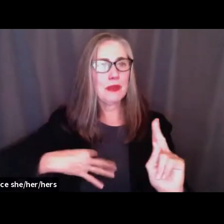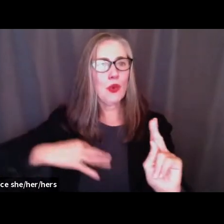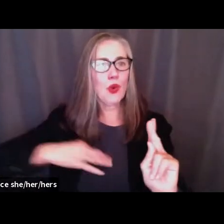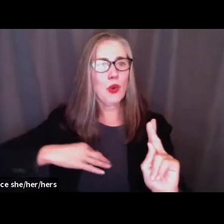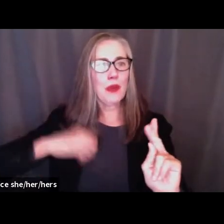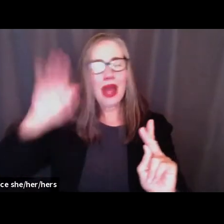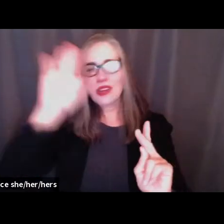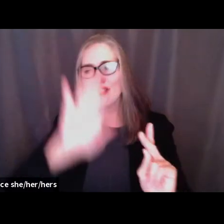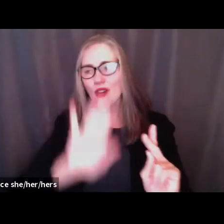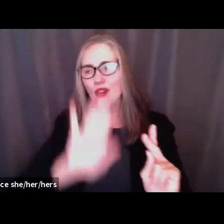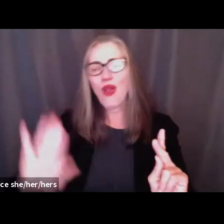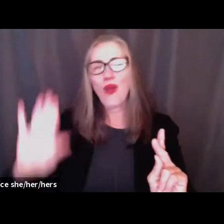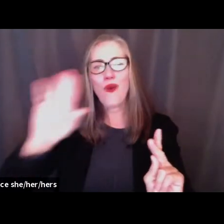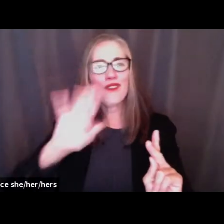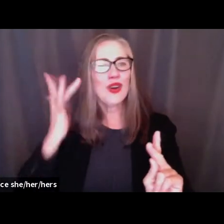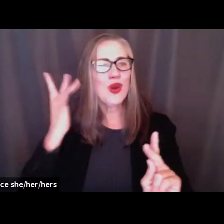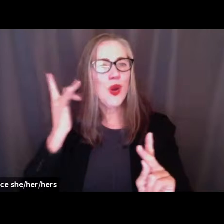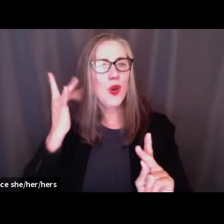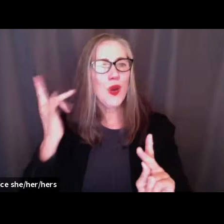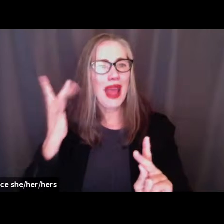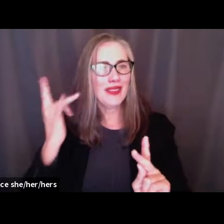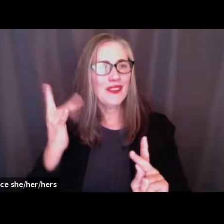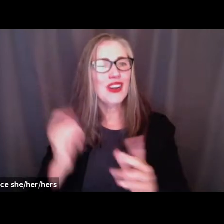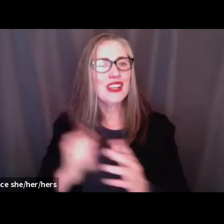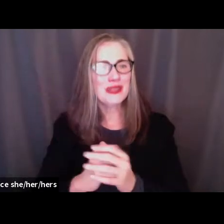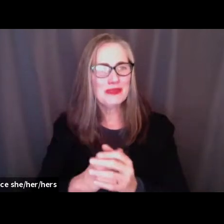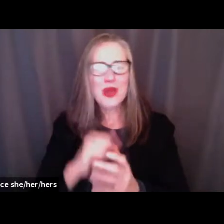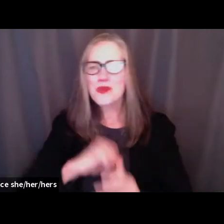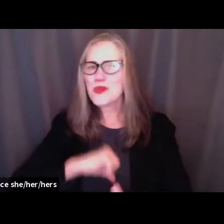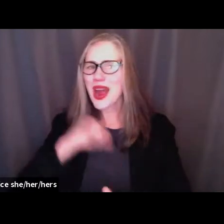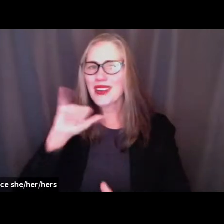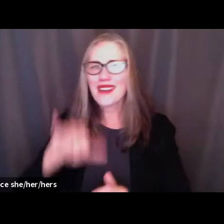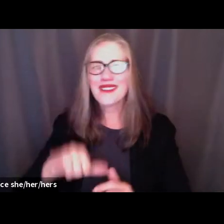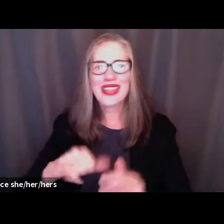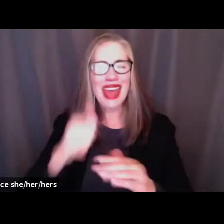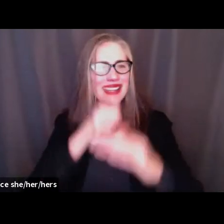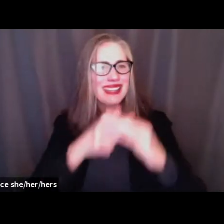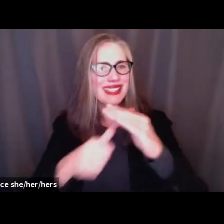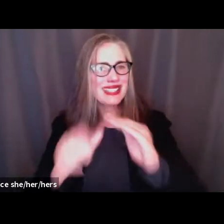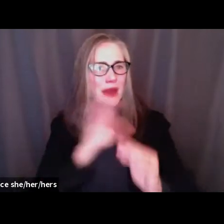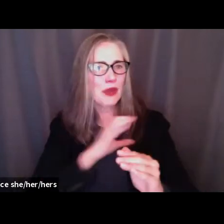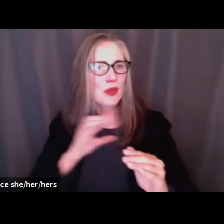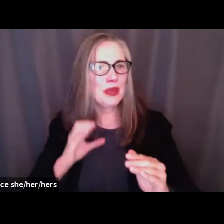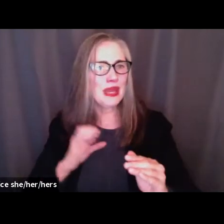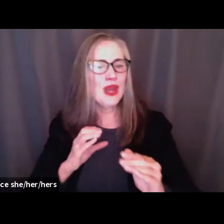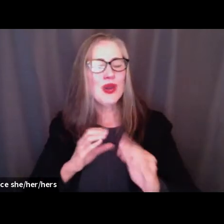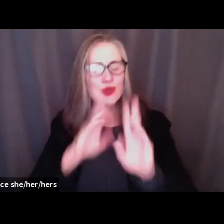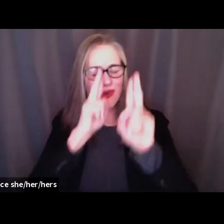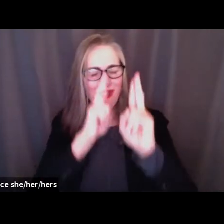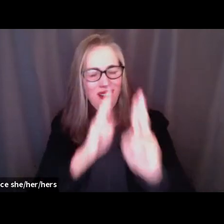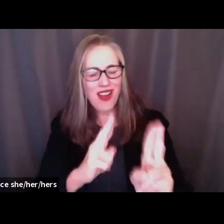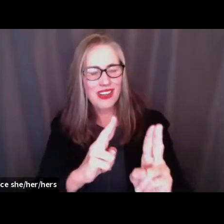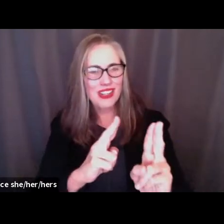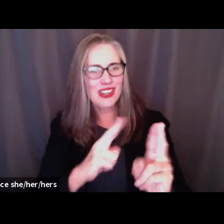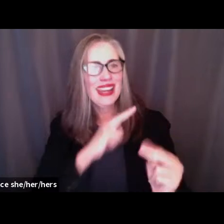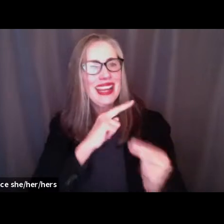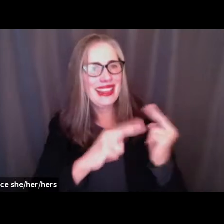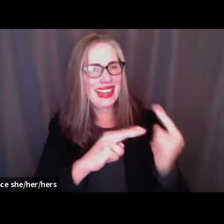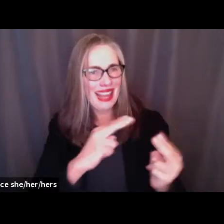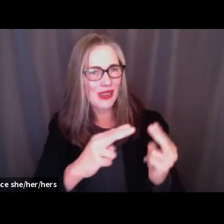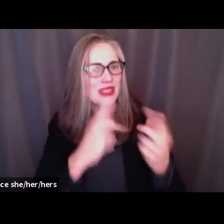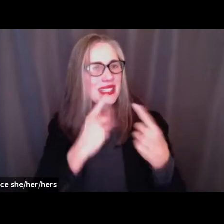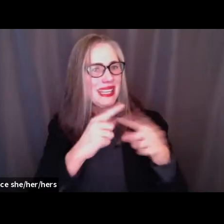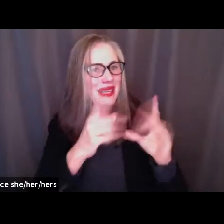We are really proud of this subcommittee and its work to honor the legacy of Eric Bradley and continue his mission